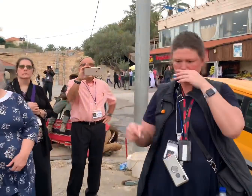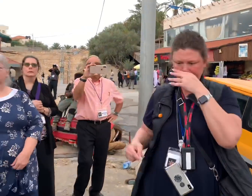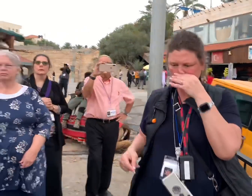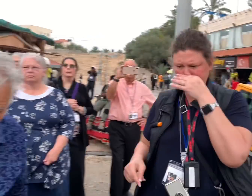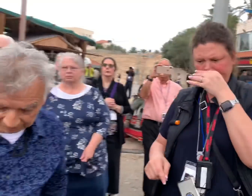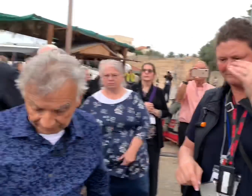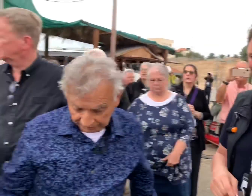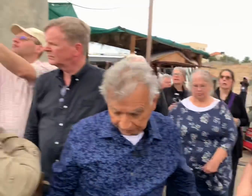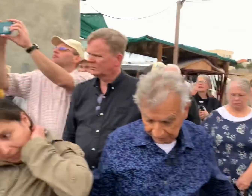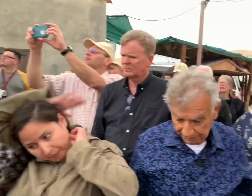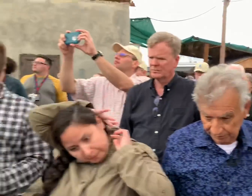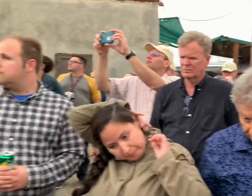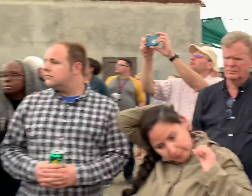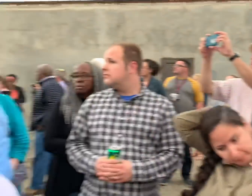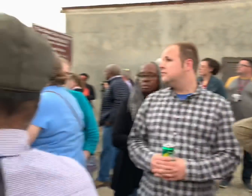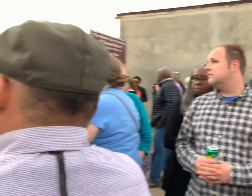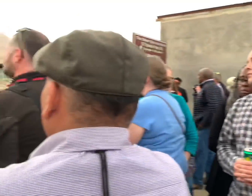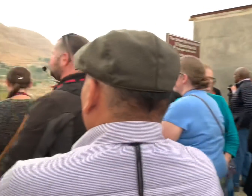closer to where